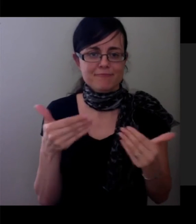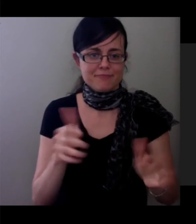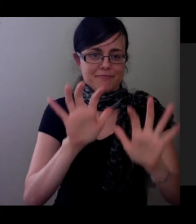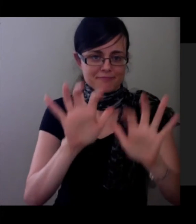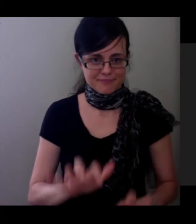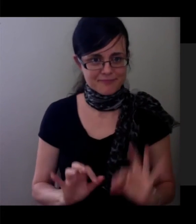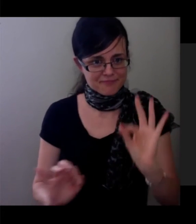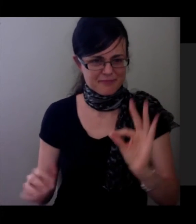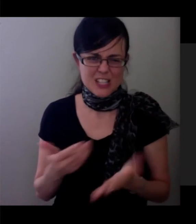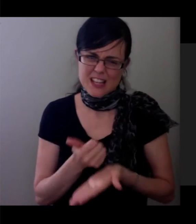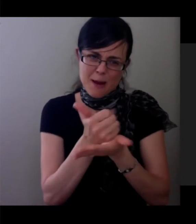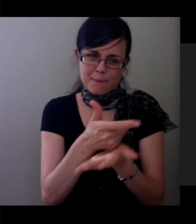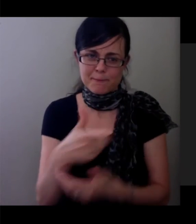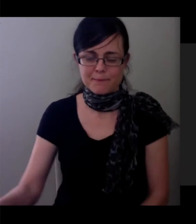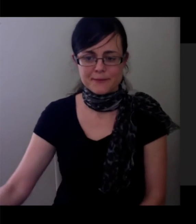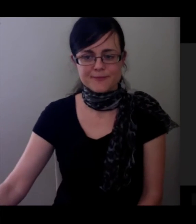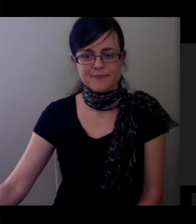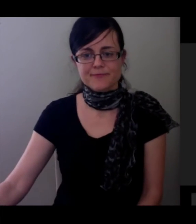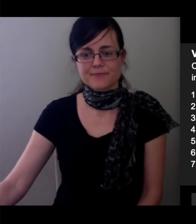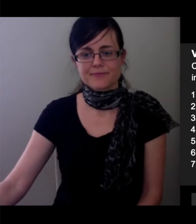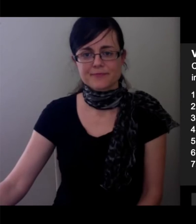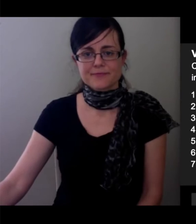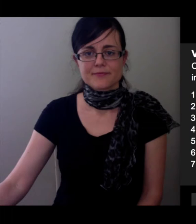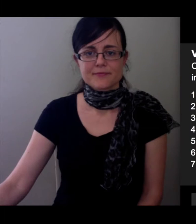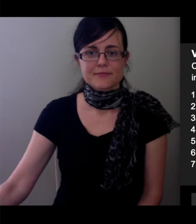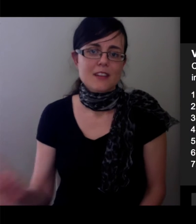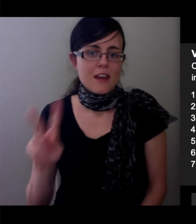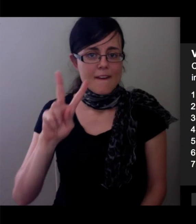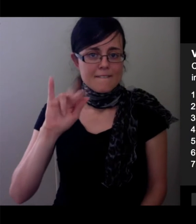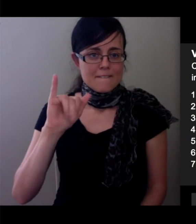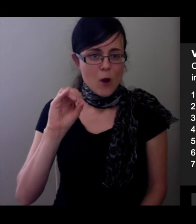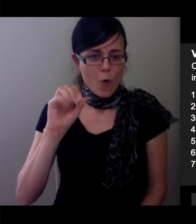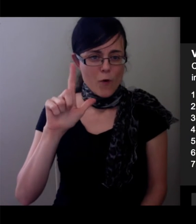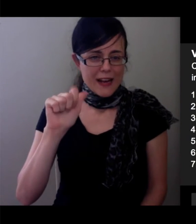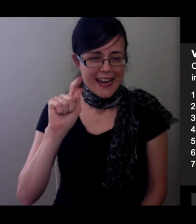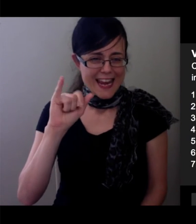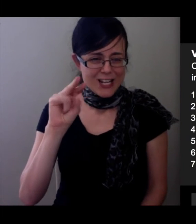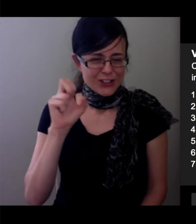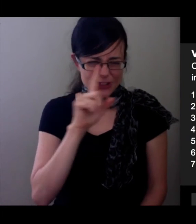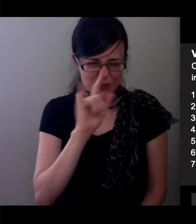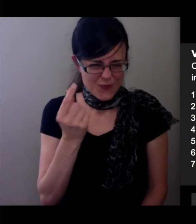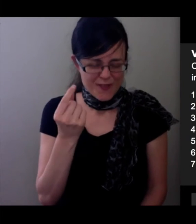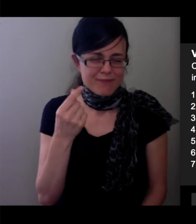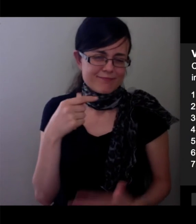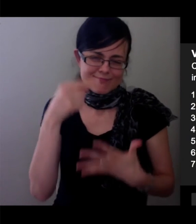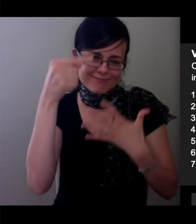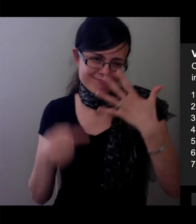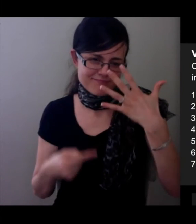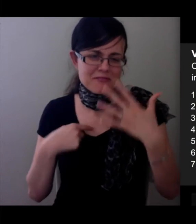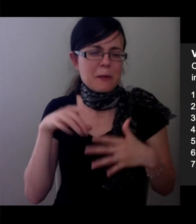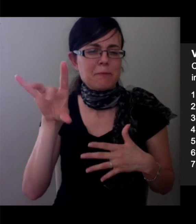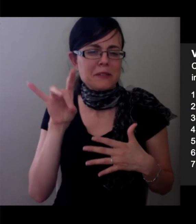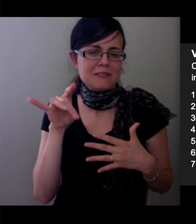help from another student, video chat with them, and then type it out yourself in your own words.